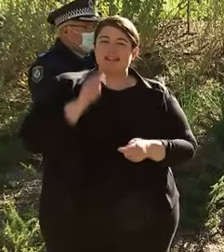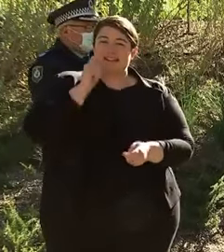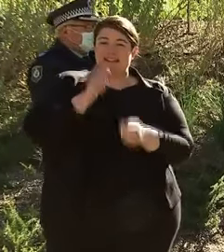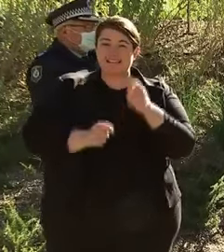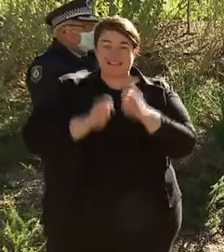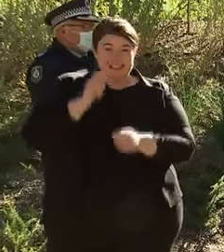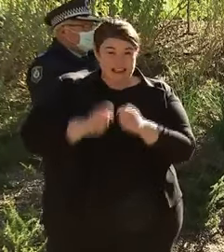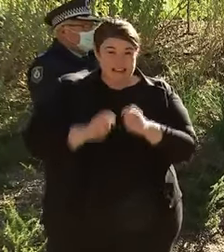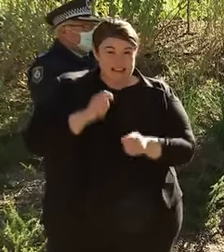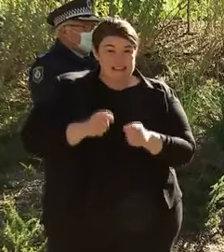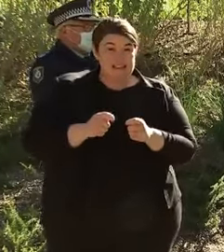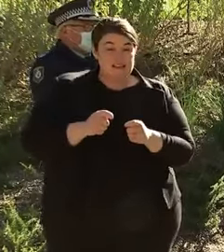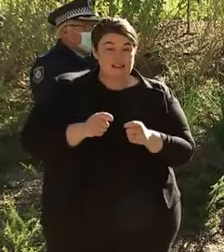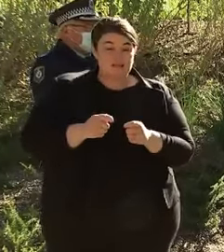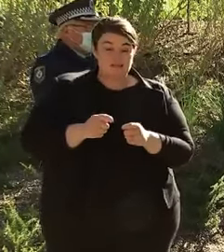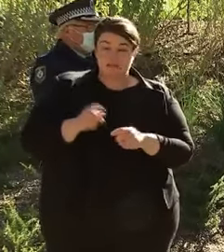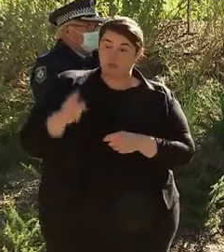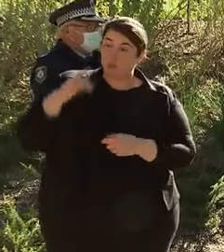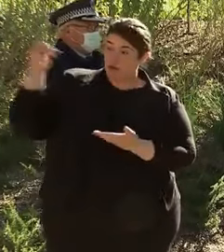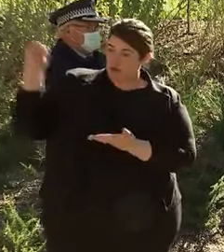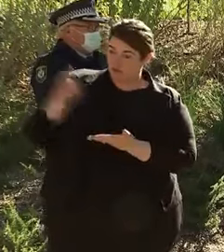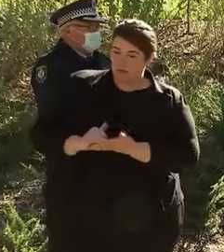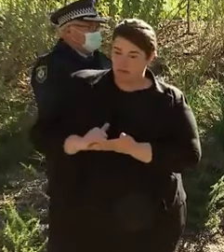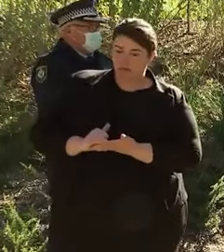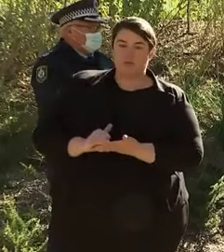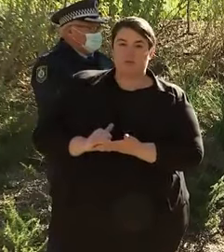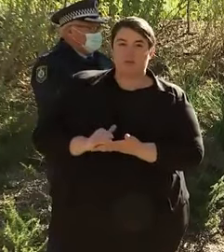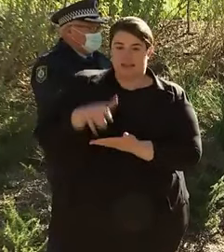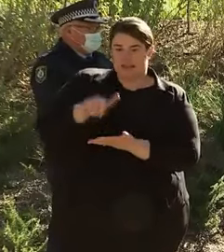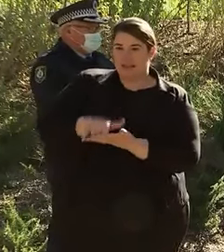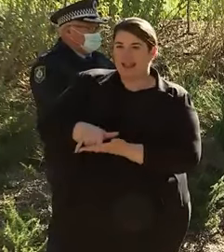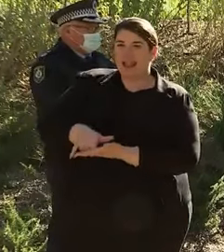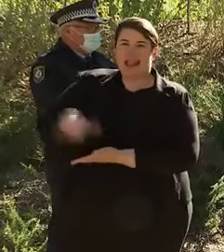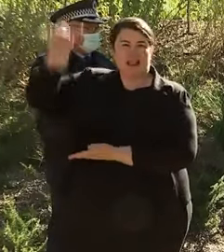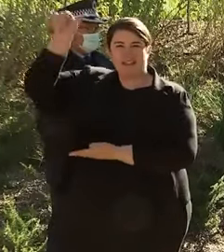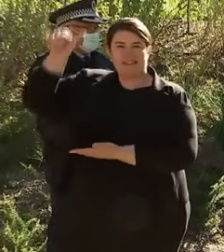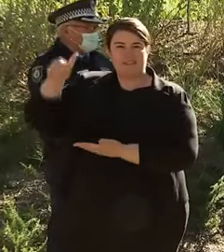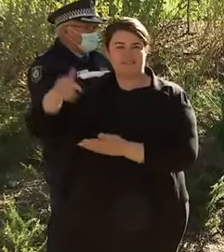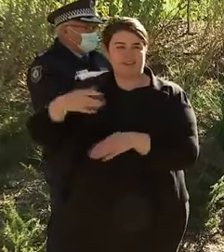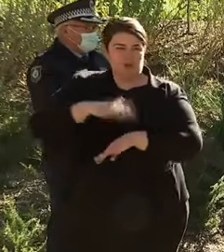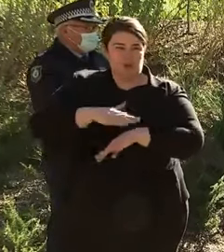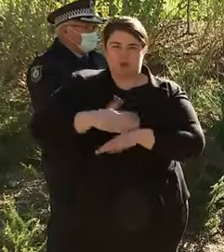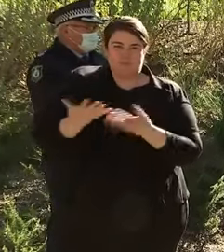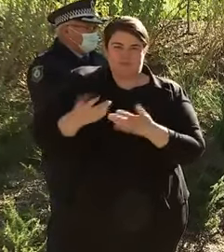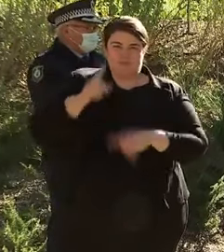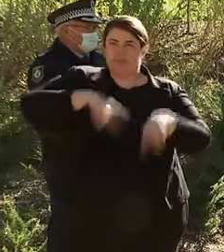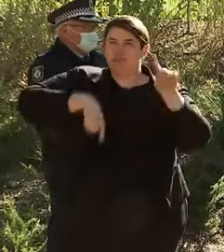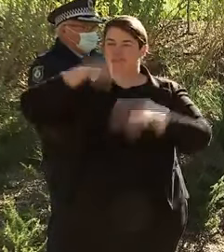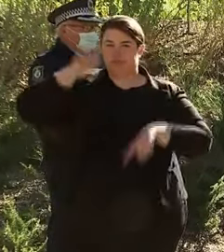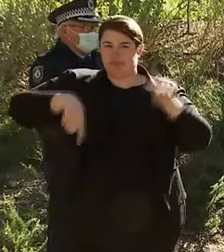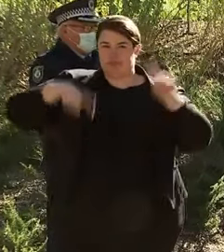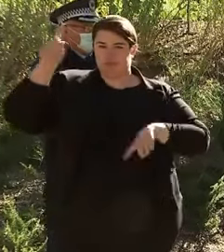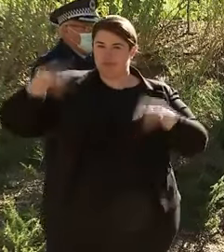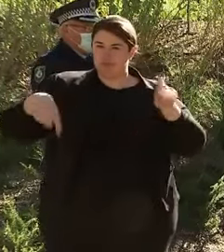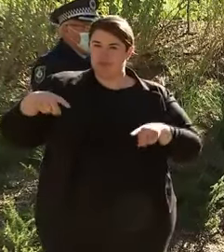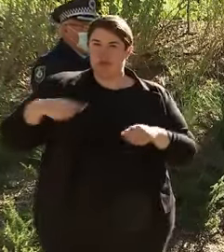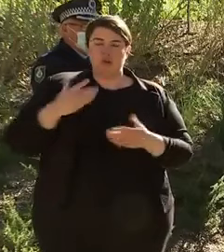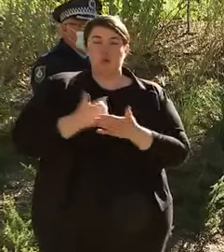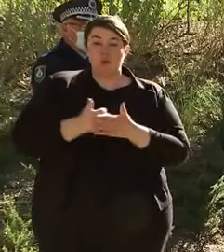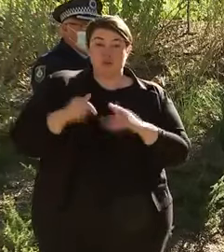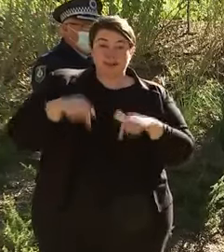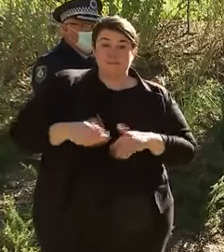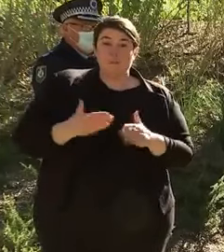in time and the flight crew leave at all hours of the day and night and usually in very tight